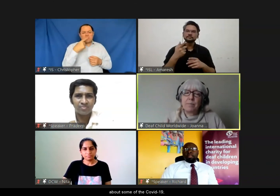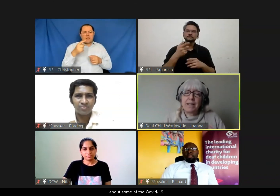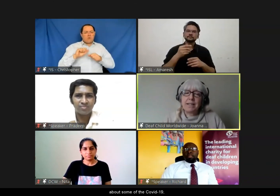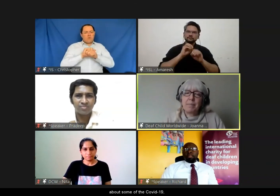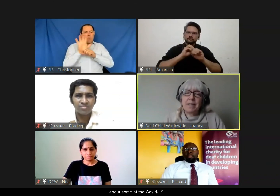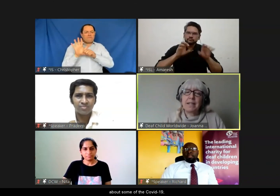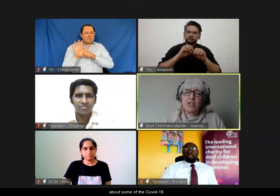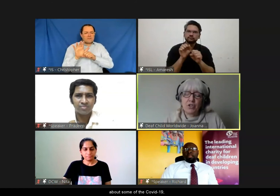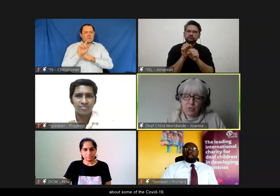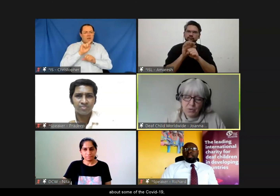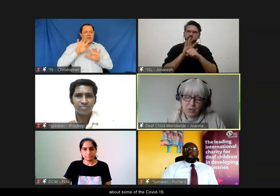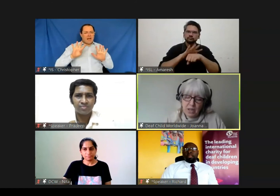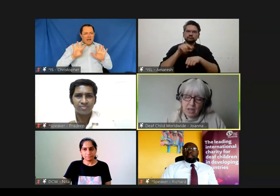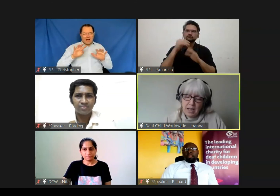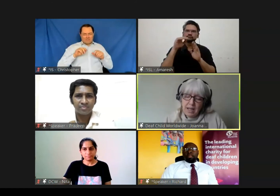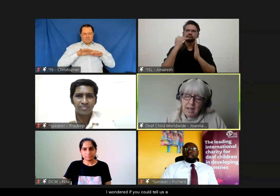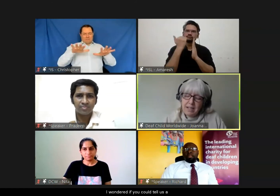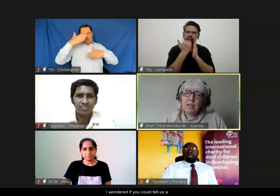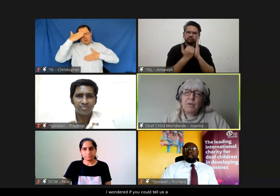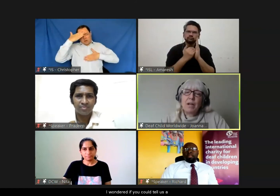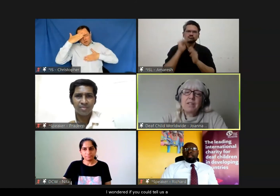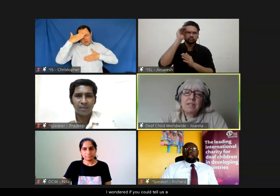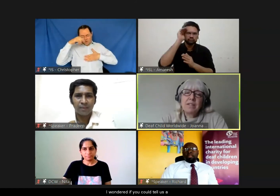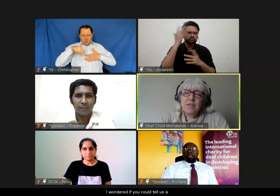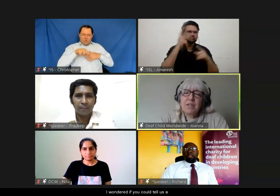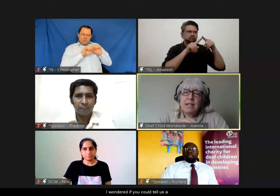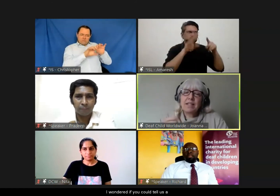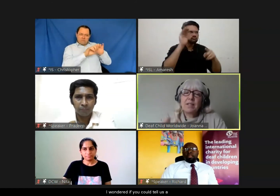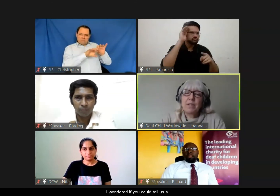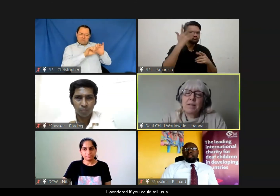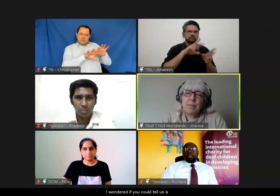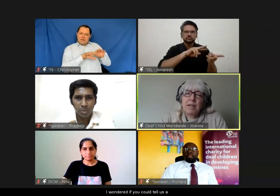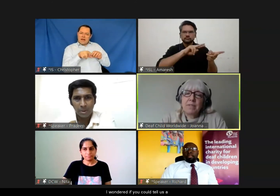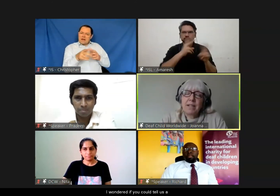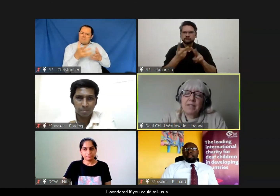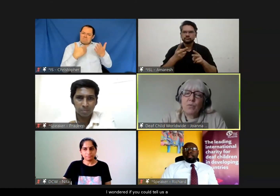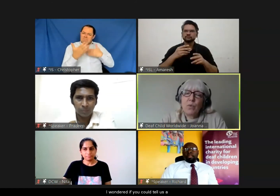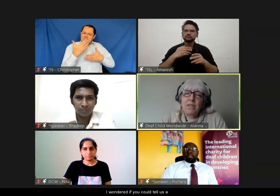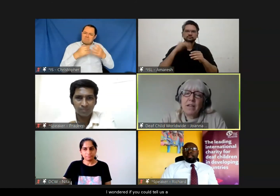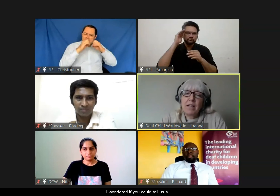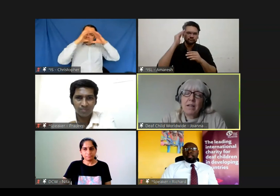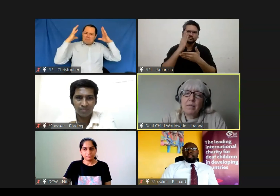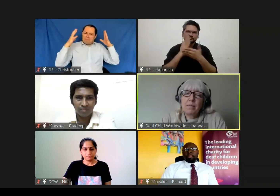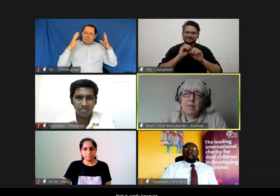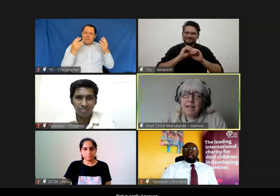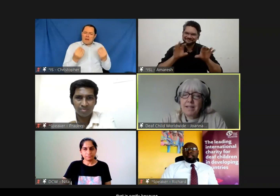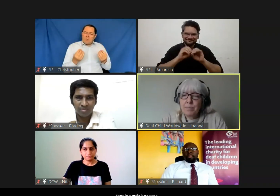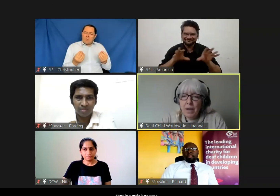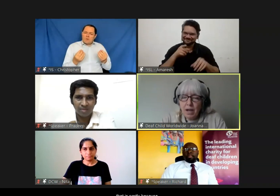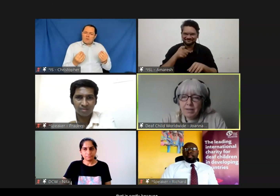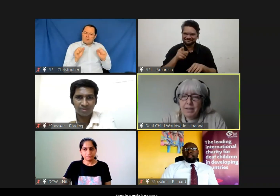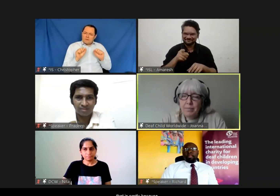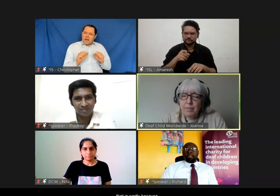COVID-19, the pandemic issues. And I wondered if you could tell us a bit about that and whether that